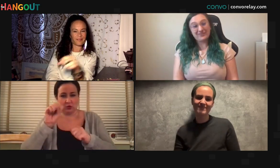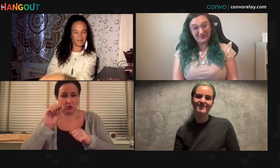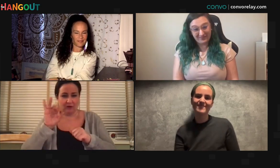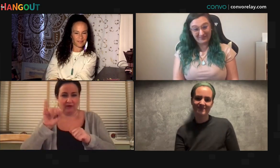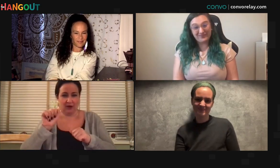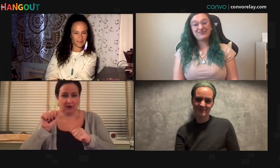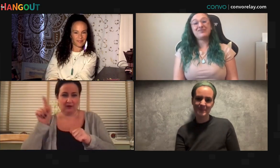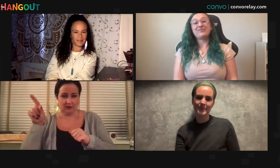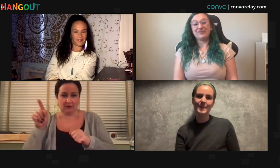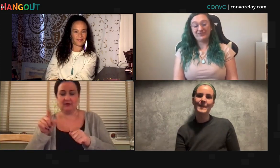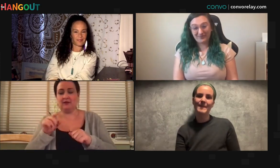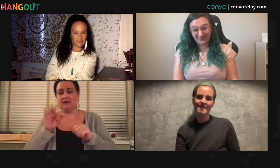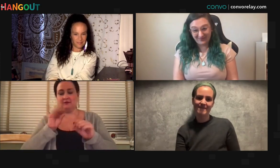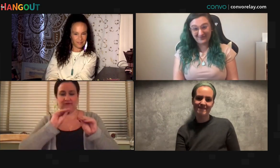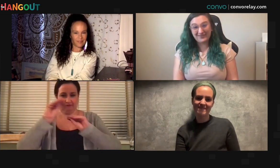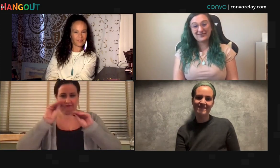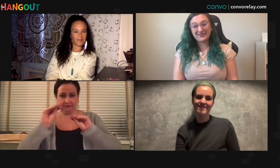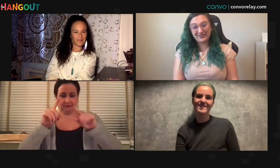vision board recently with Sophia,